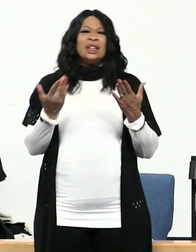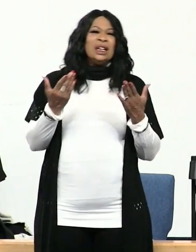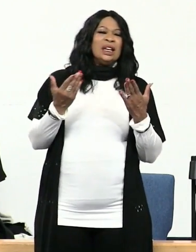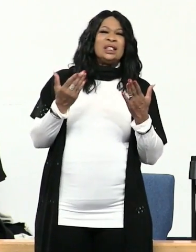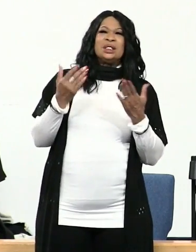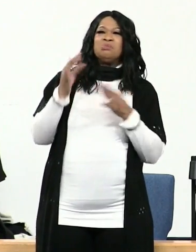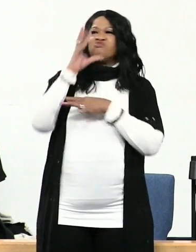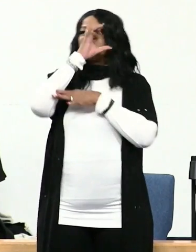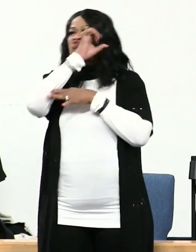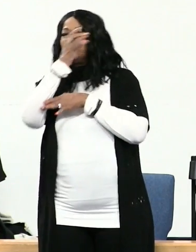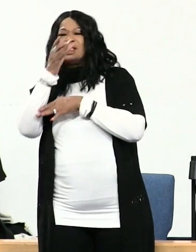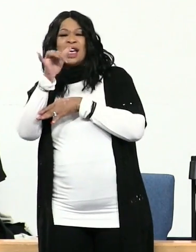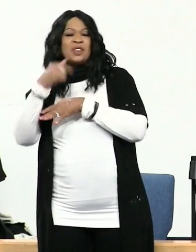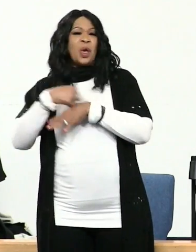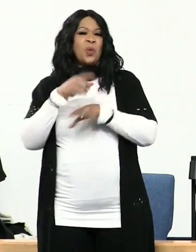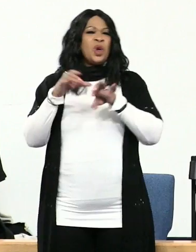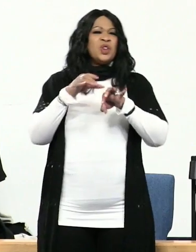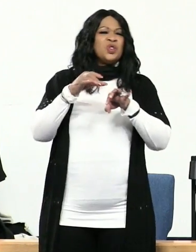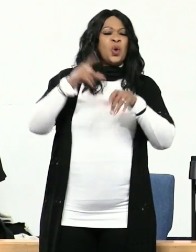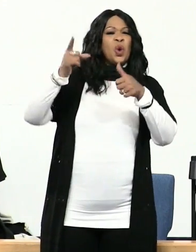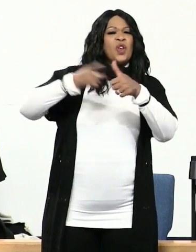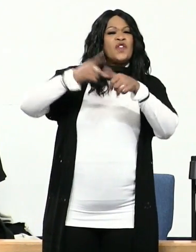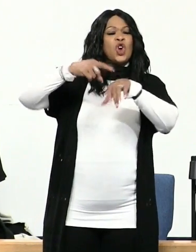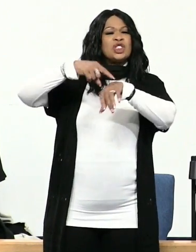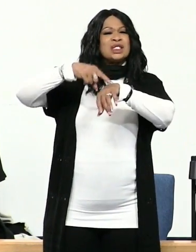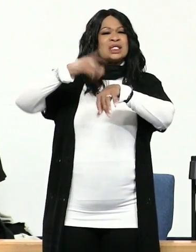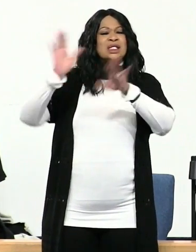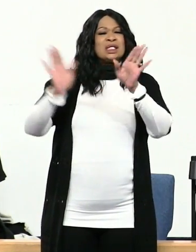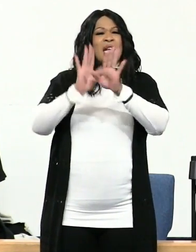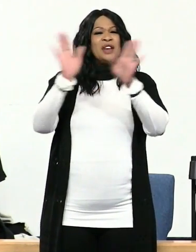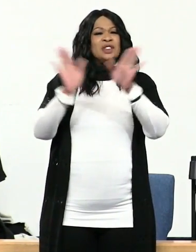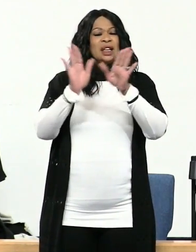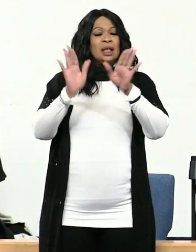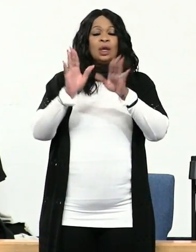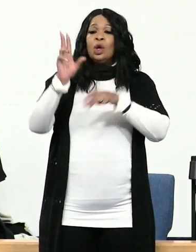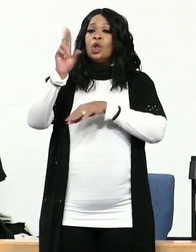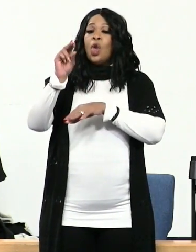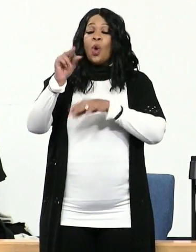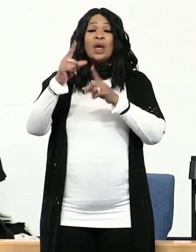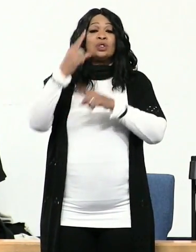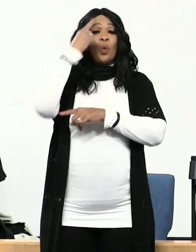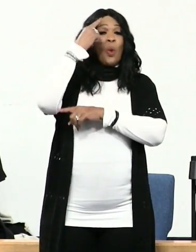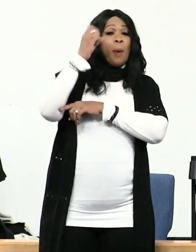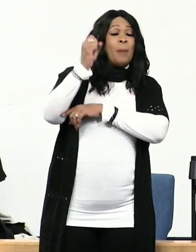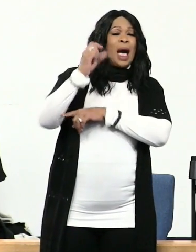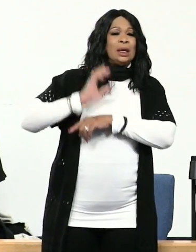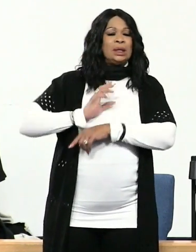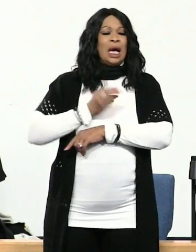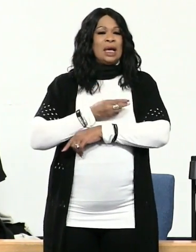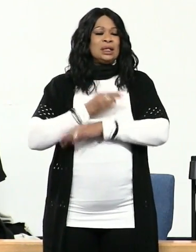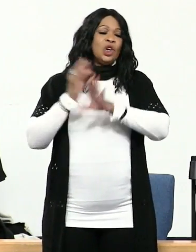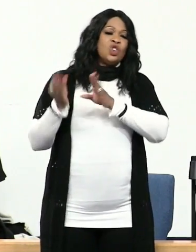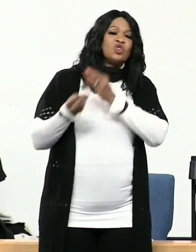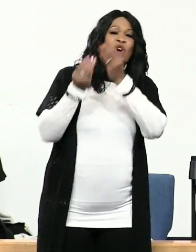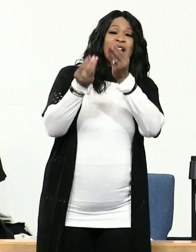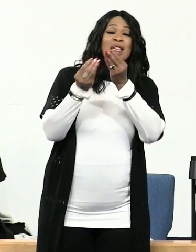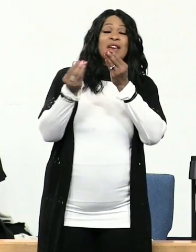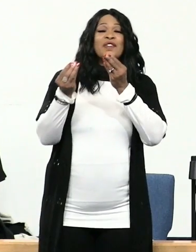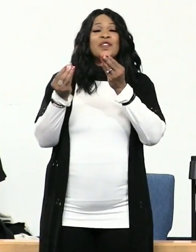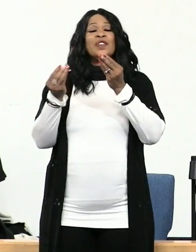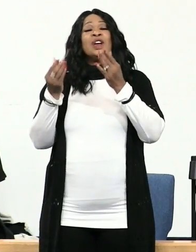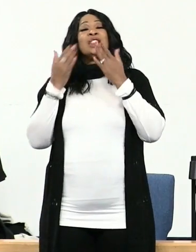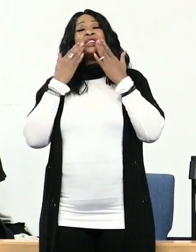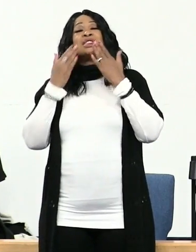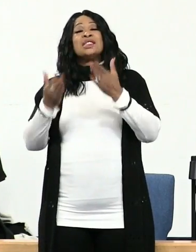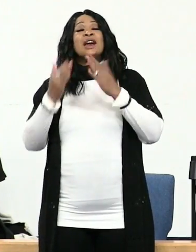up time on the first Sunday. No, it is to remind us to give thanks to God